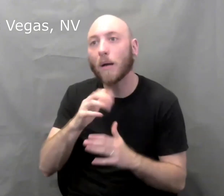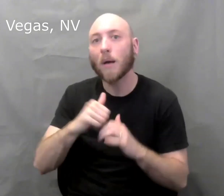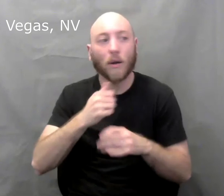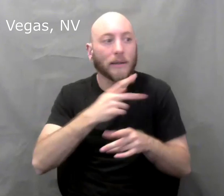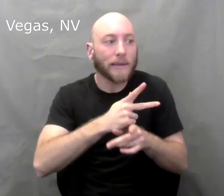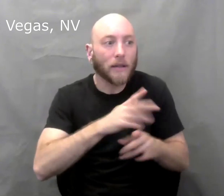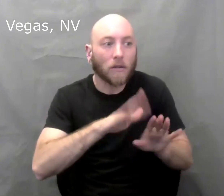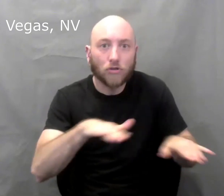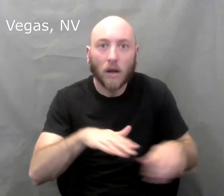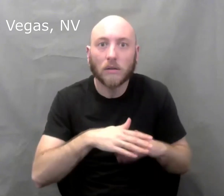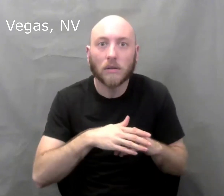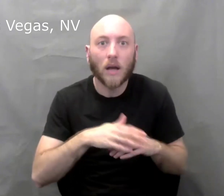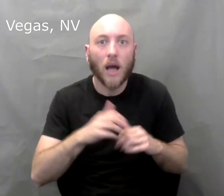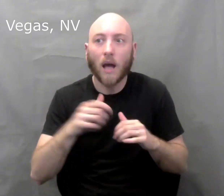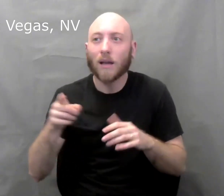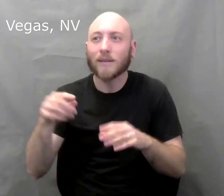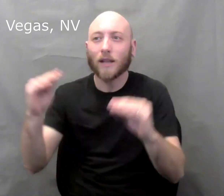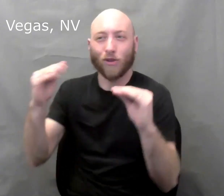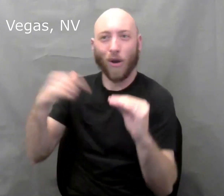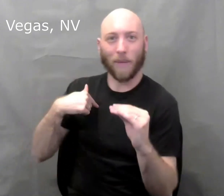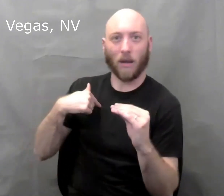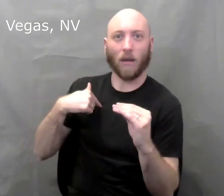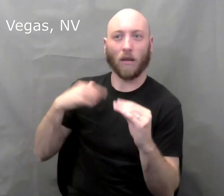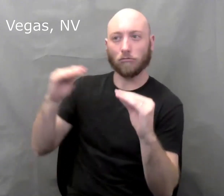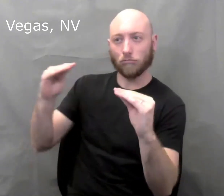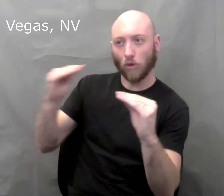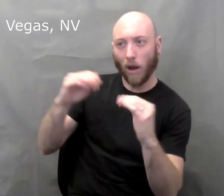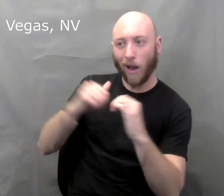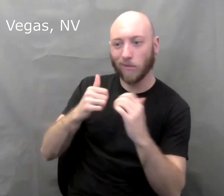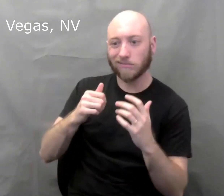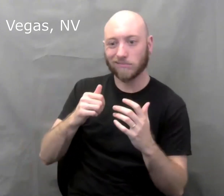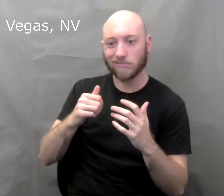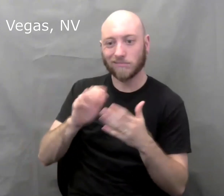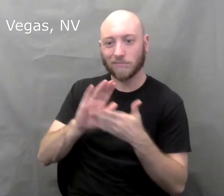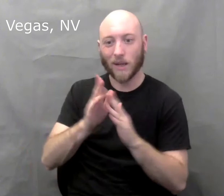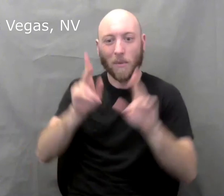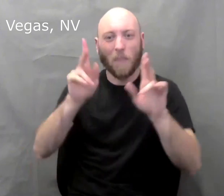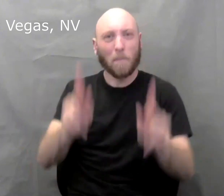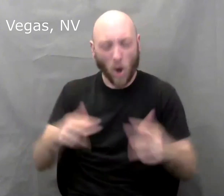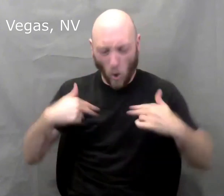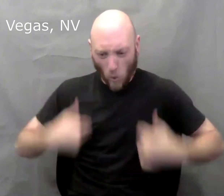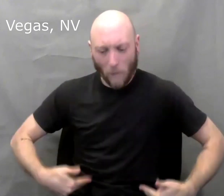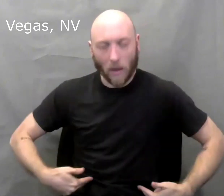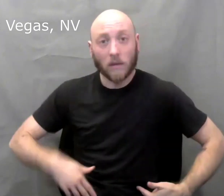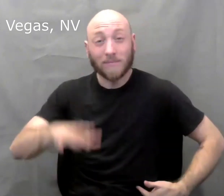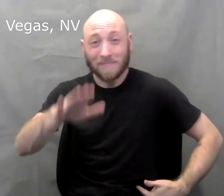They taught me how to be a human being, because there's a lot of days where I feel like I'm not a human